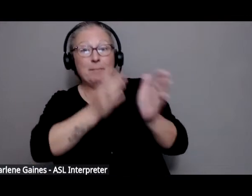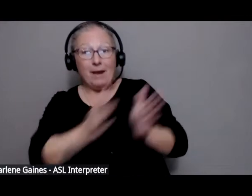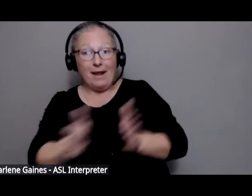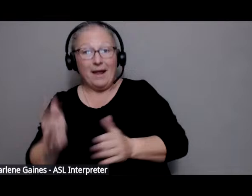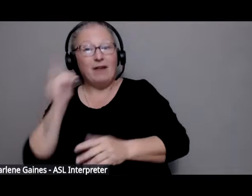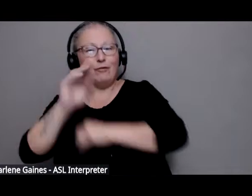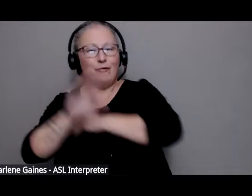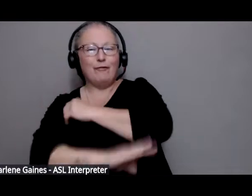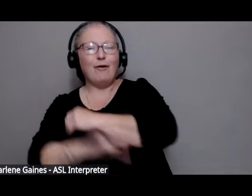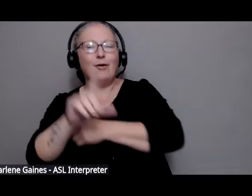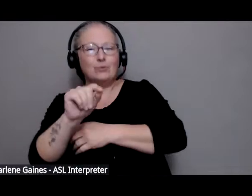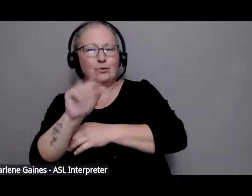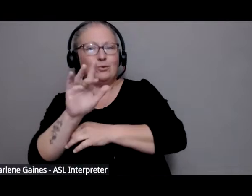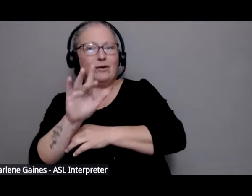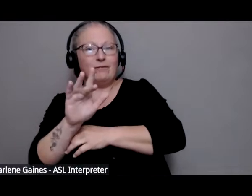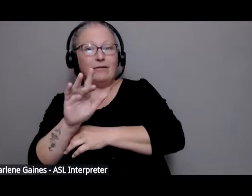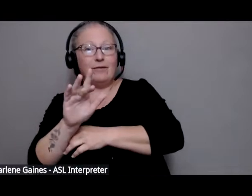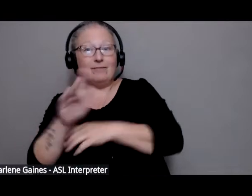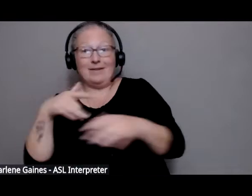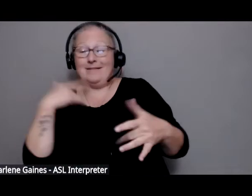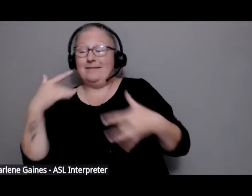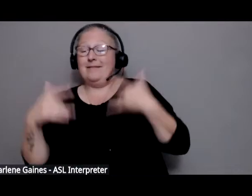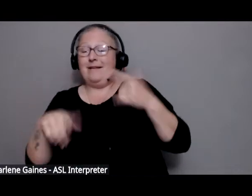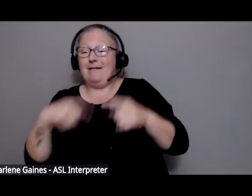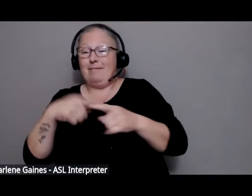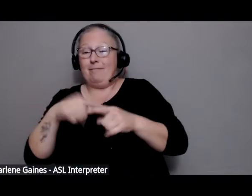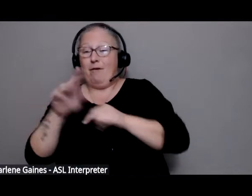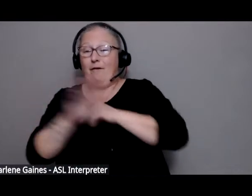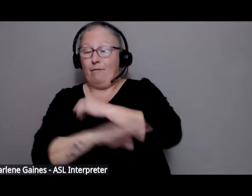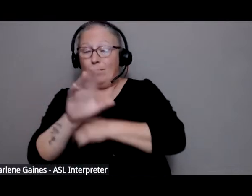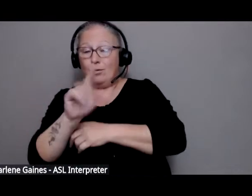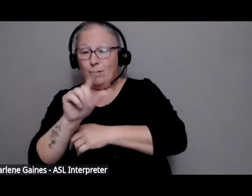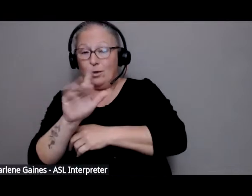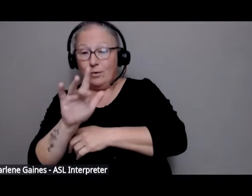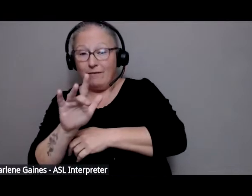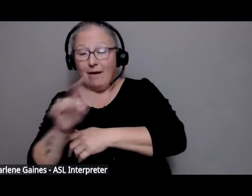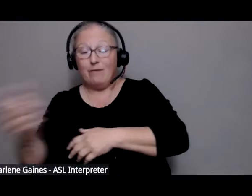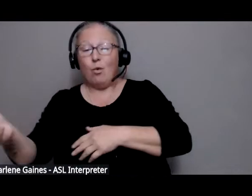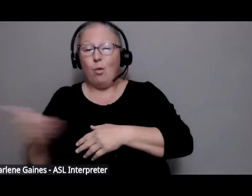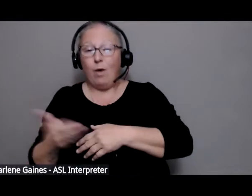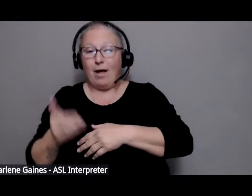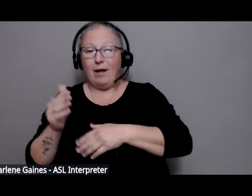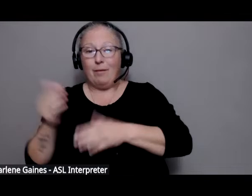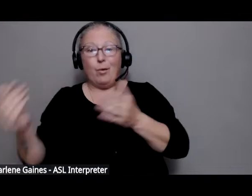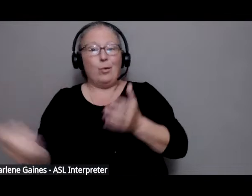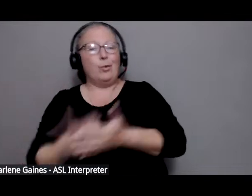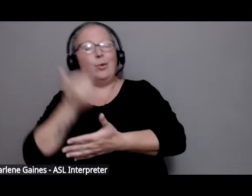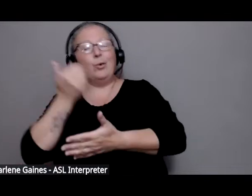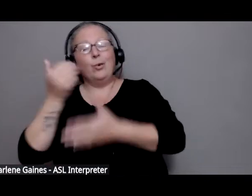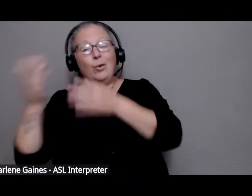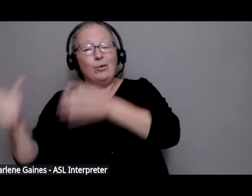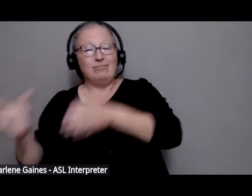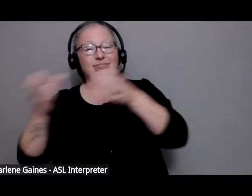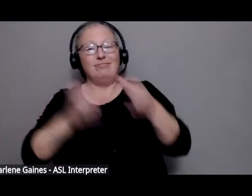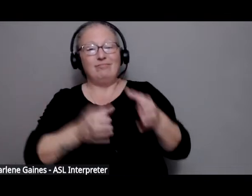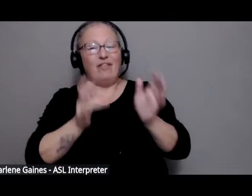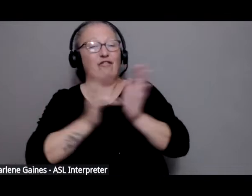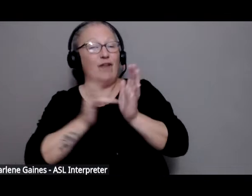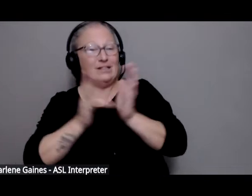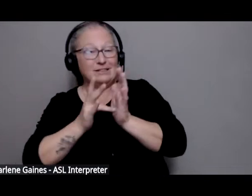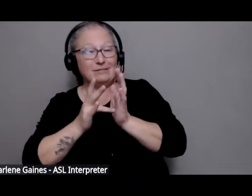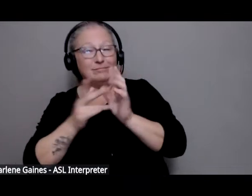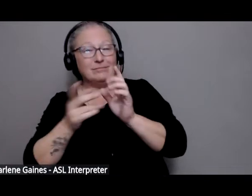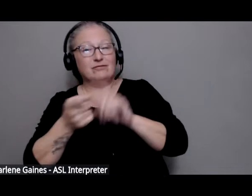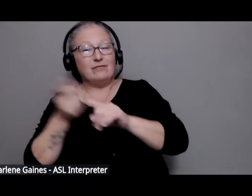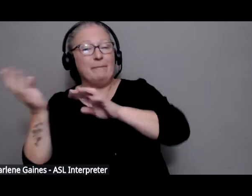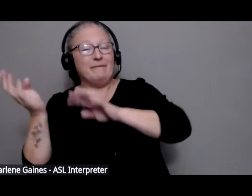2025. I'm really excited about the fall of 2025 and welcoming a whole new crop of freshman students from our feeder